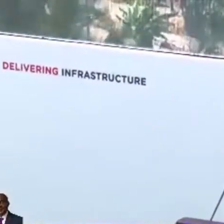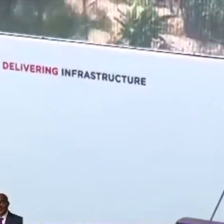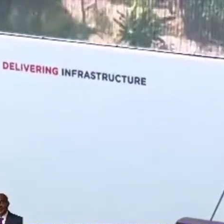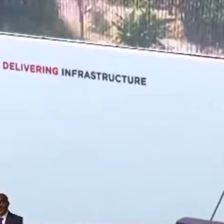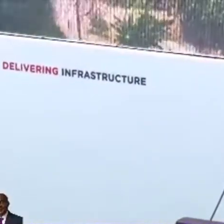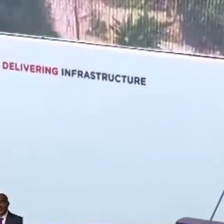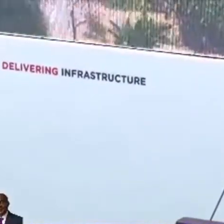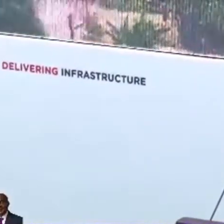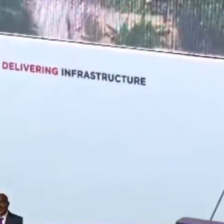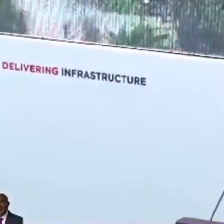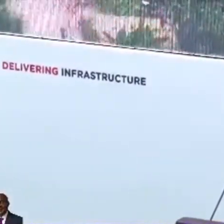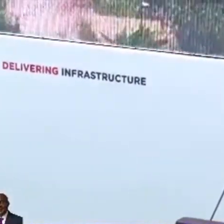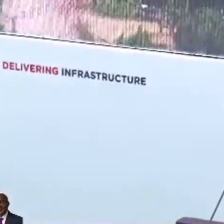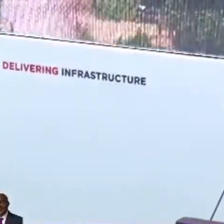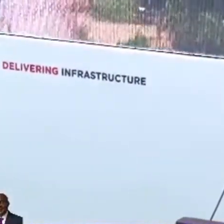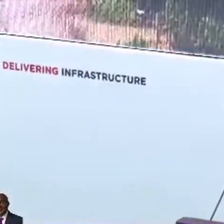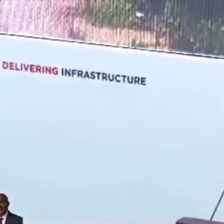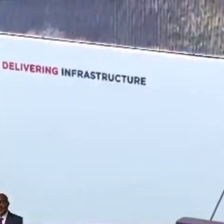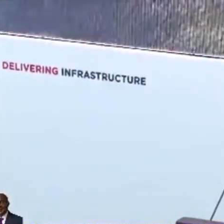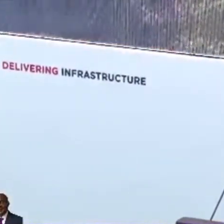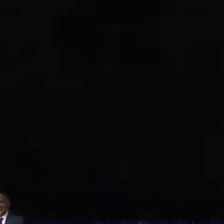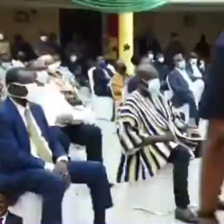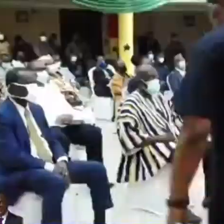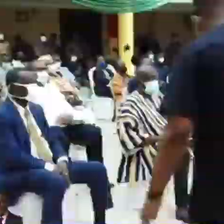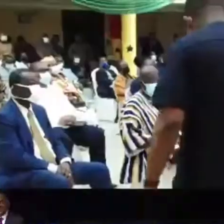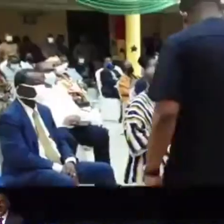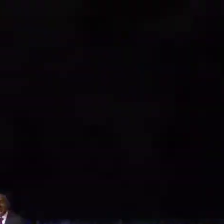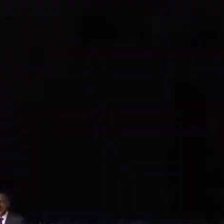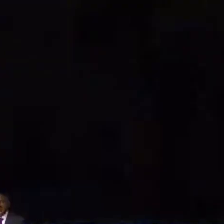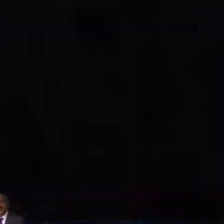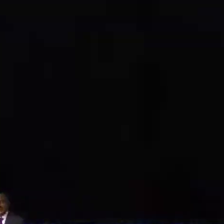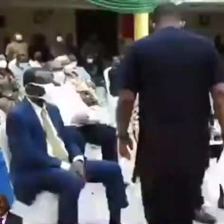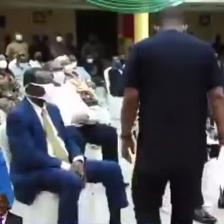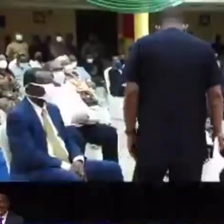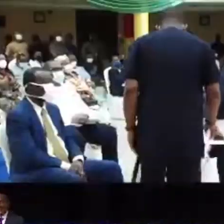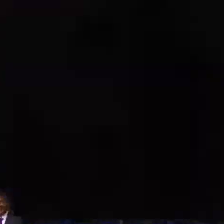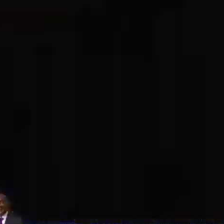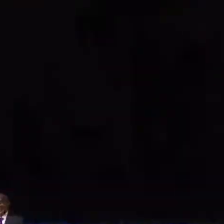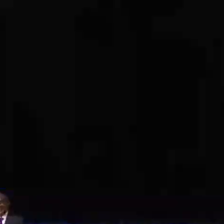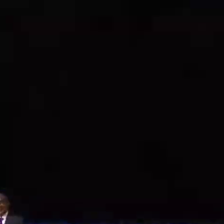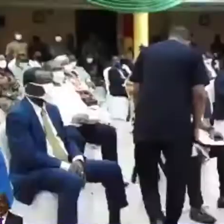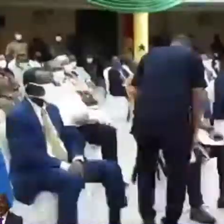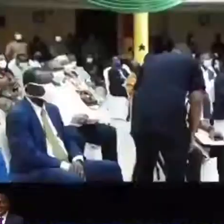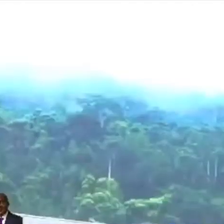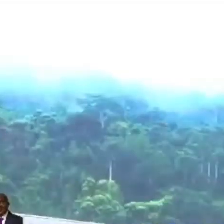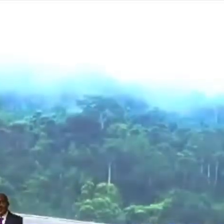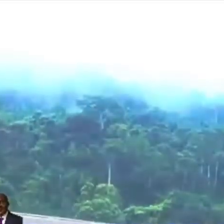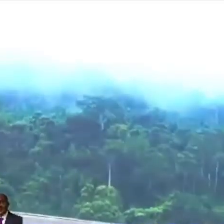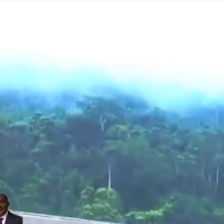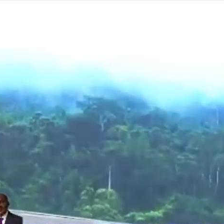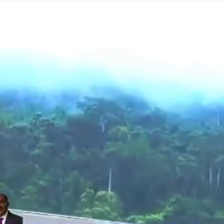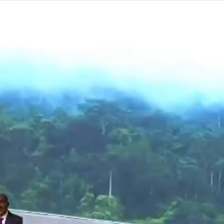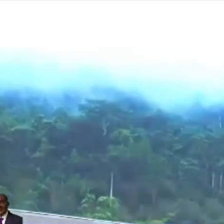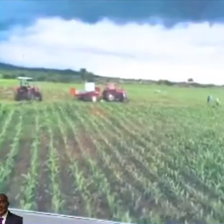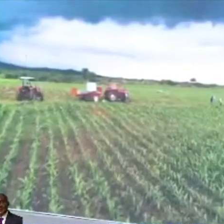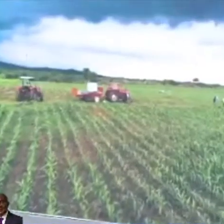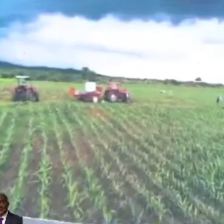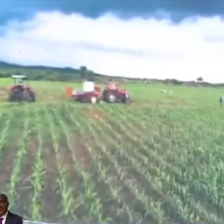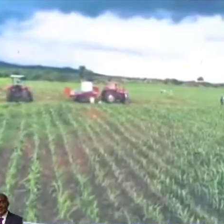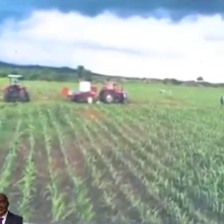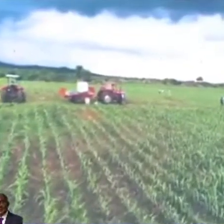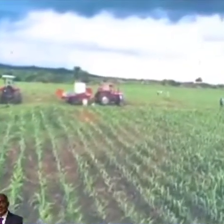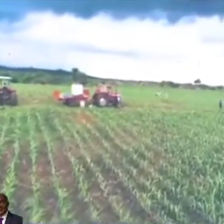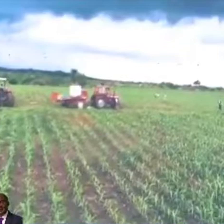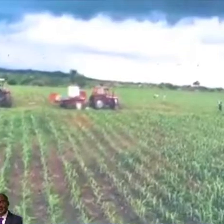From the coastlands in the south to the ridges of the highlands in the east, through the midland forest to the